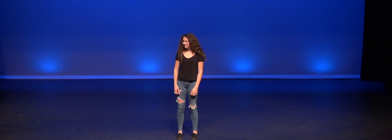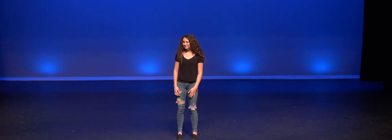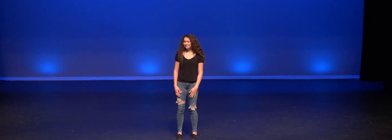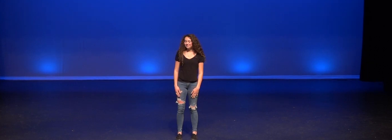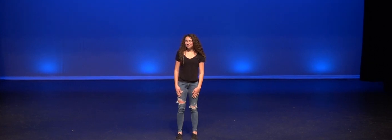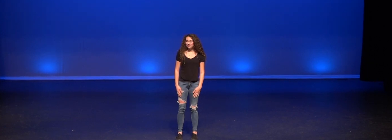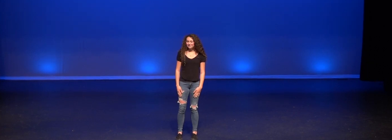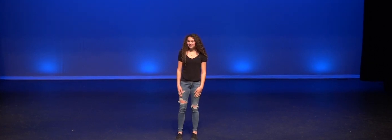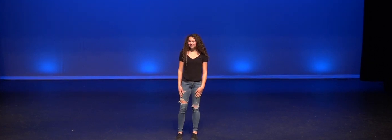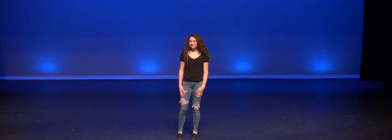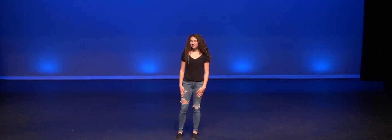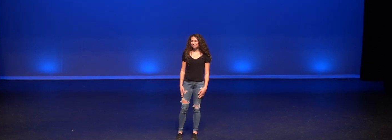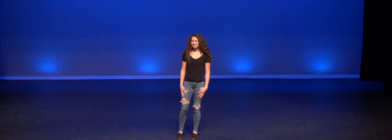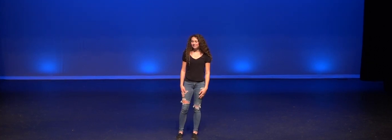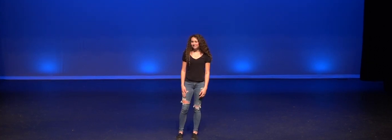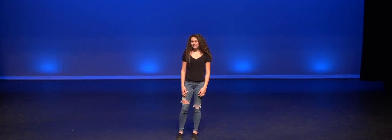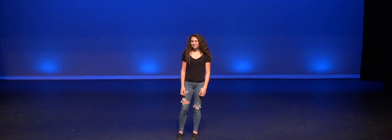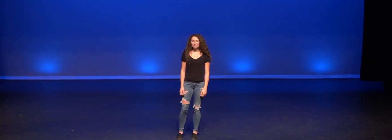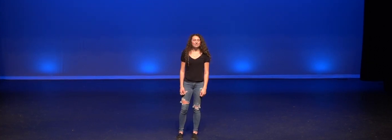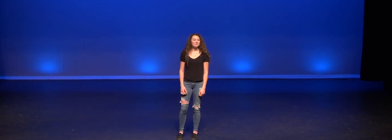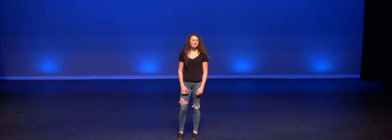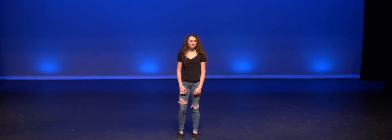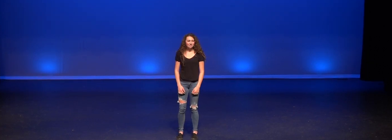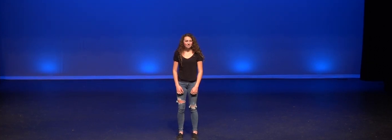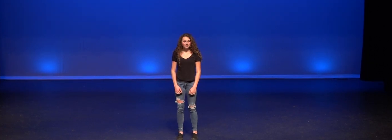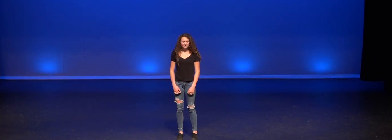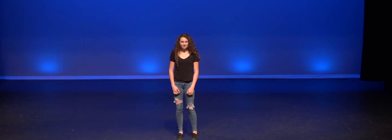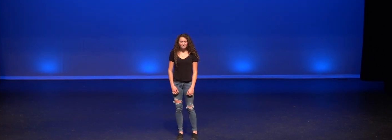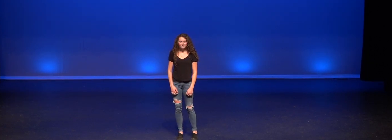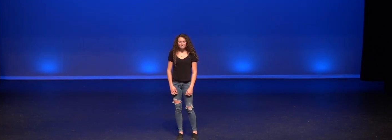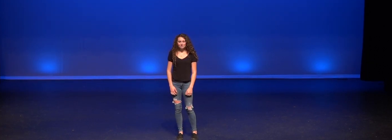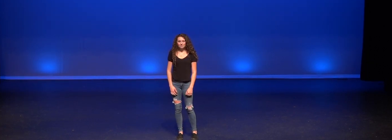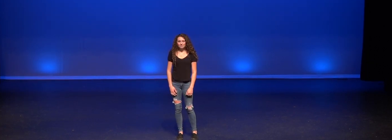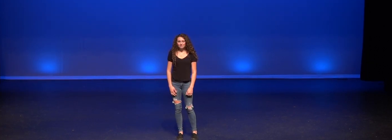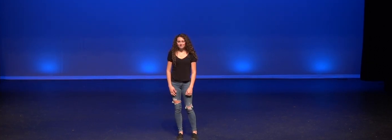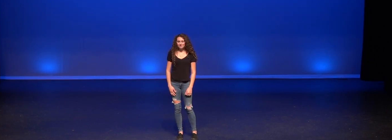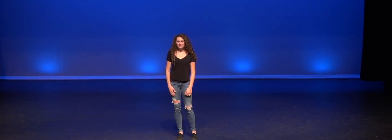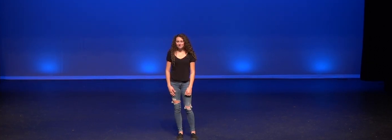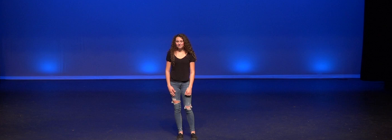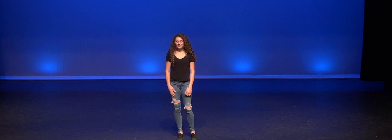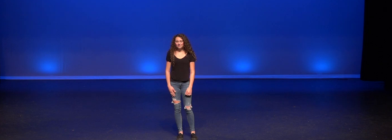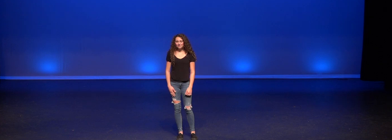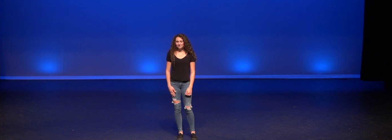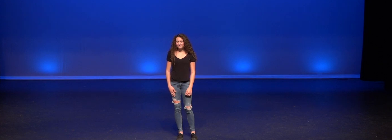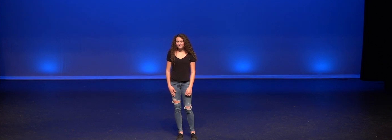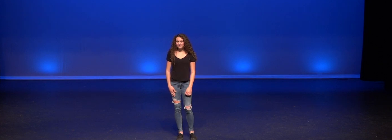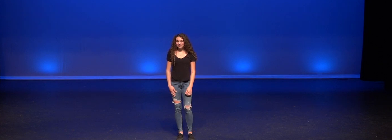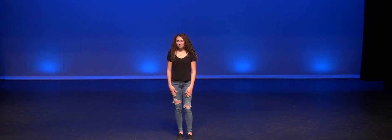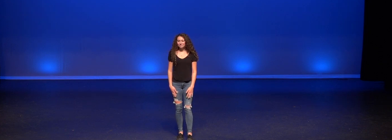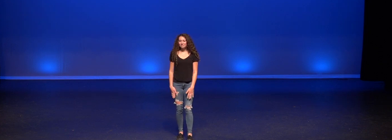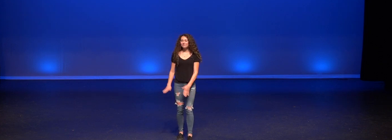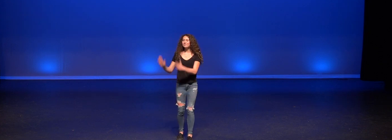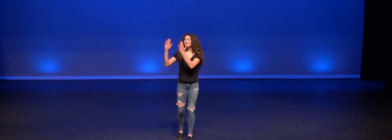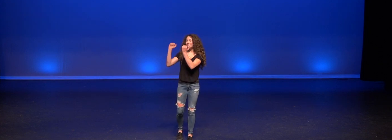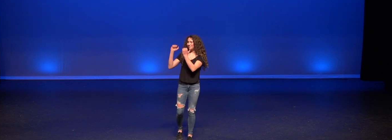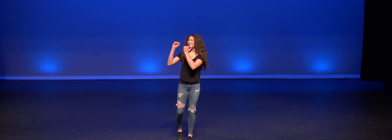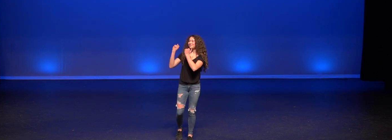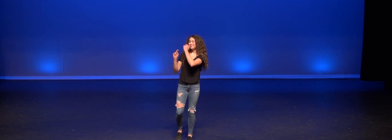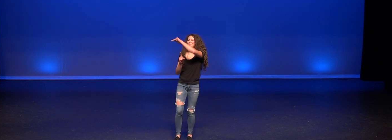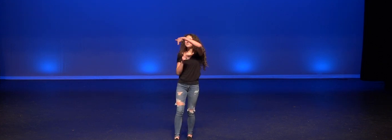I hope